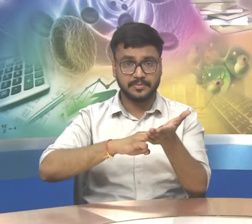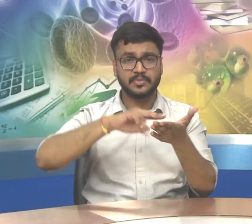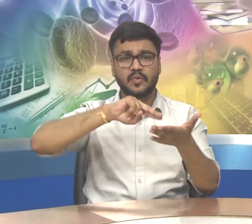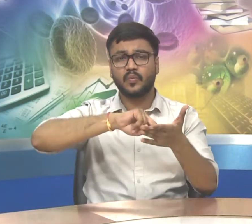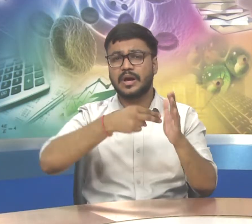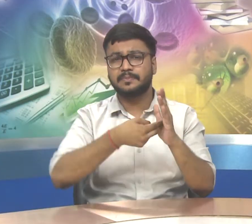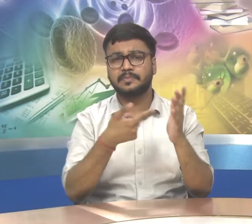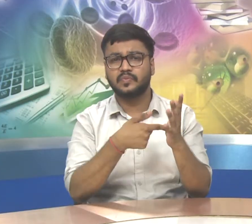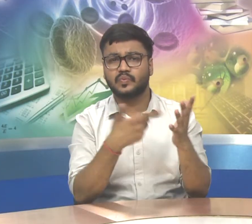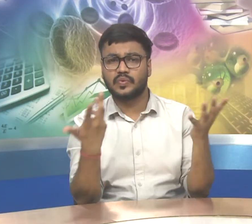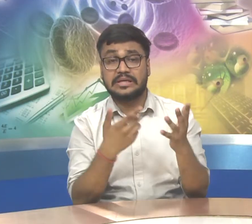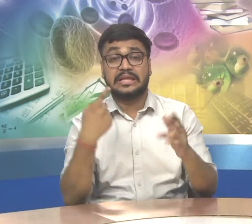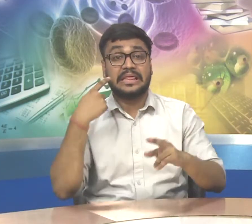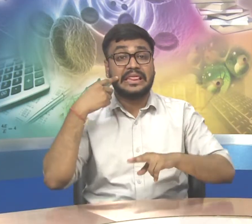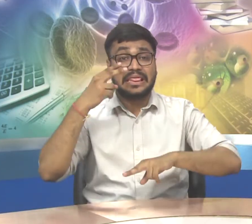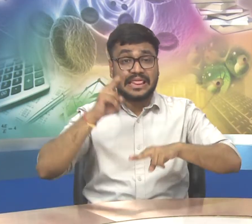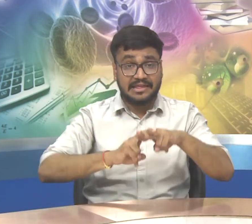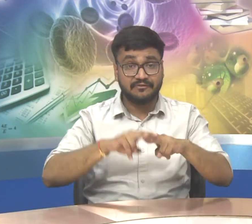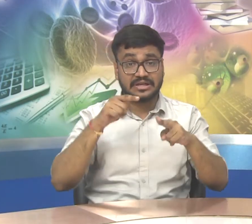Second is atom.